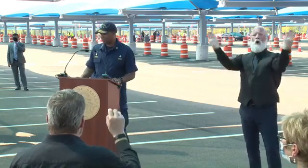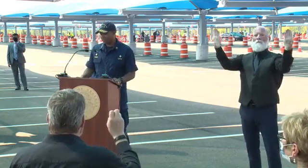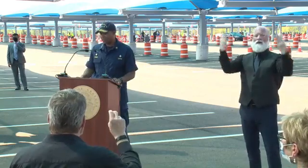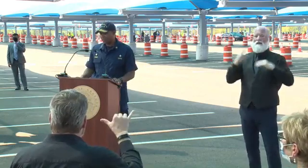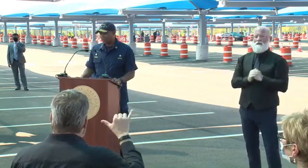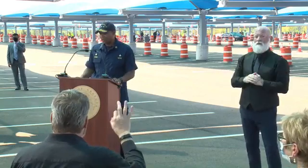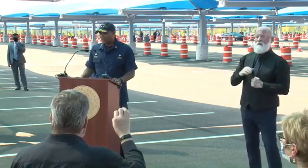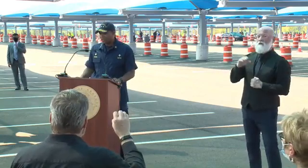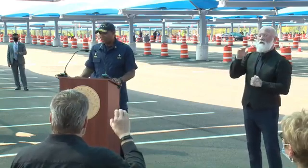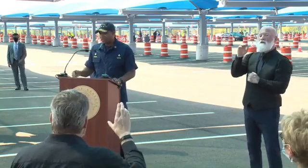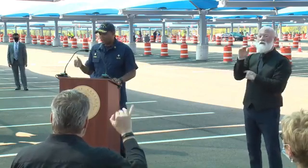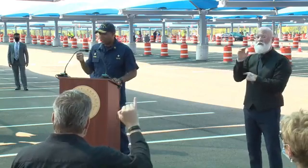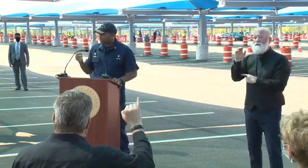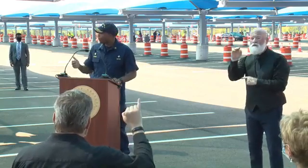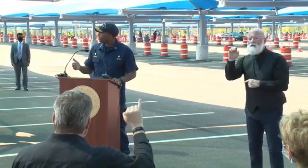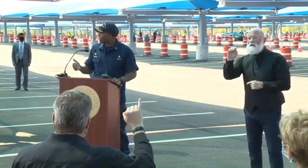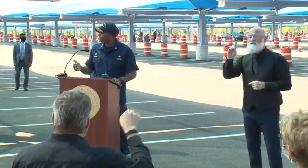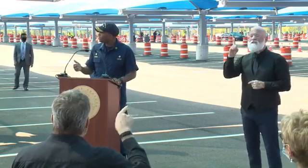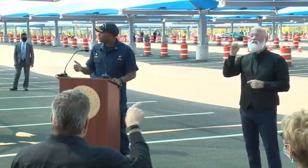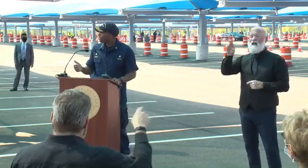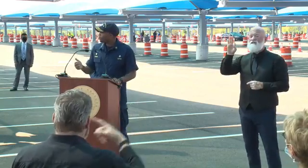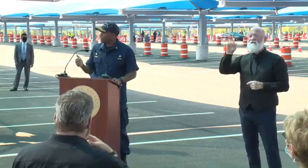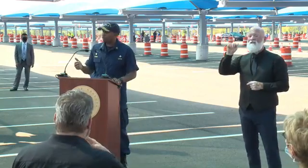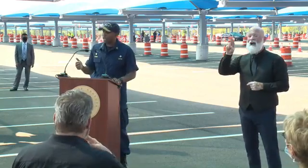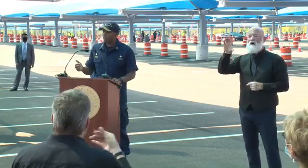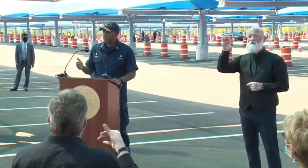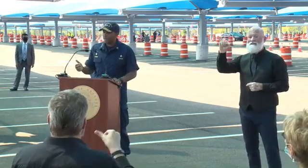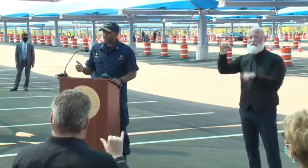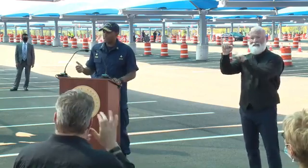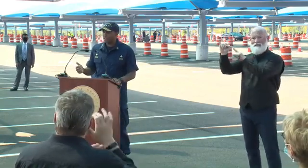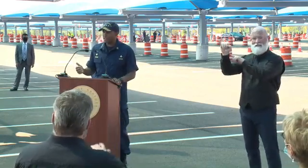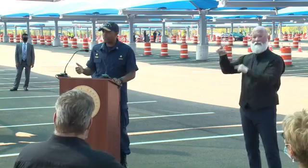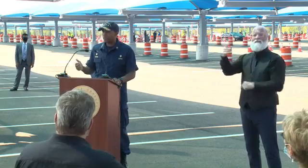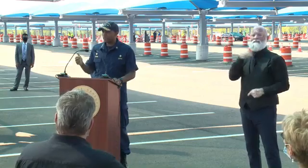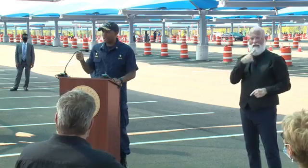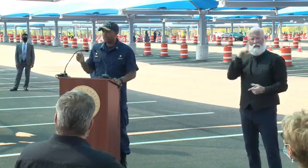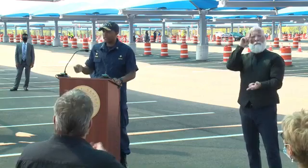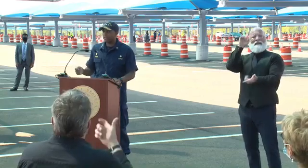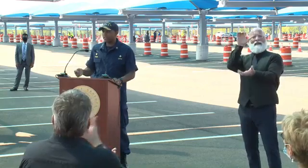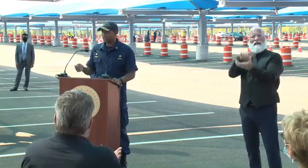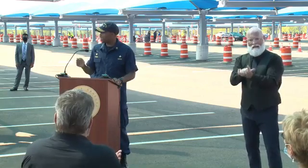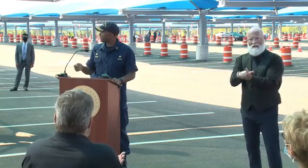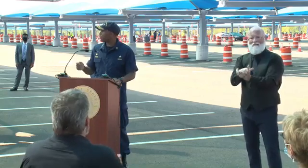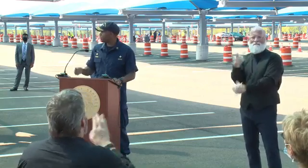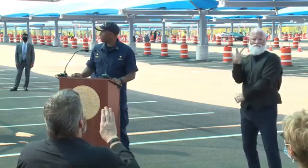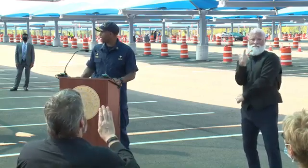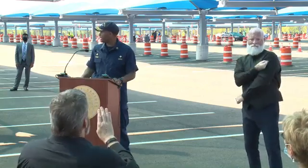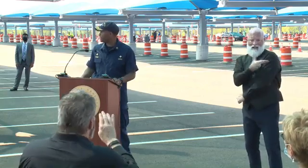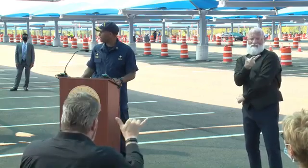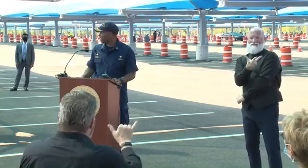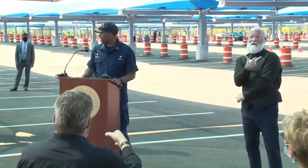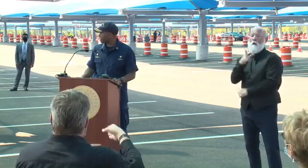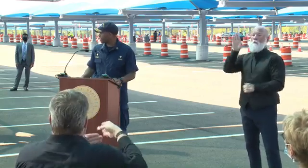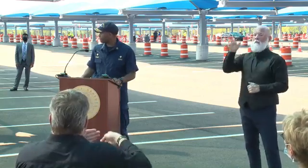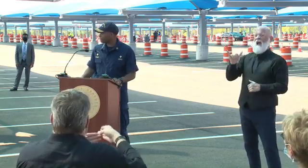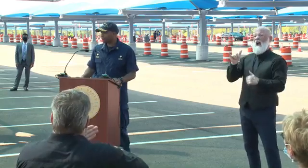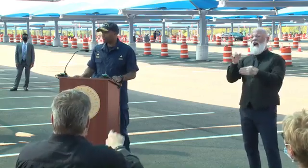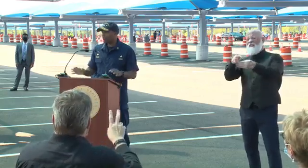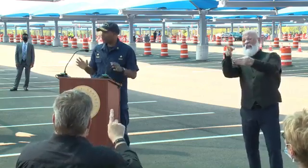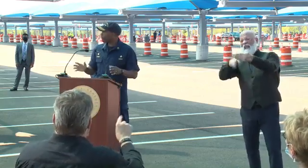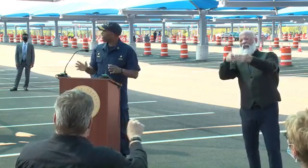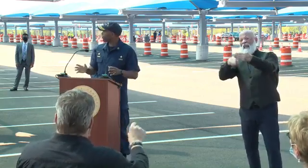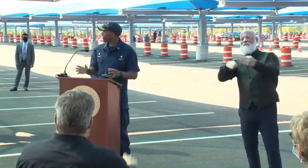day. Tony still believes we will have a vaccine by the end of this year or the beginning of next